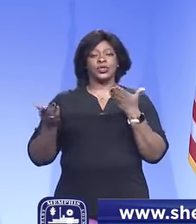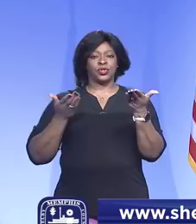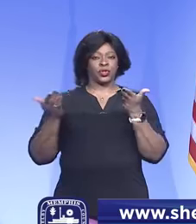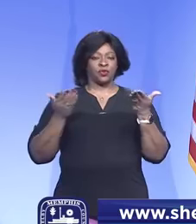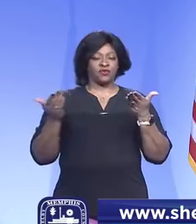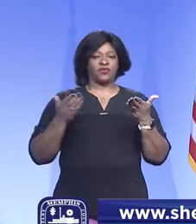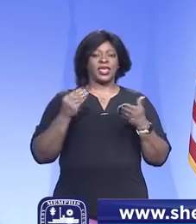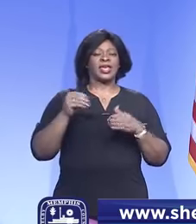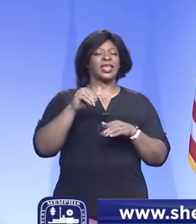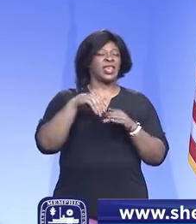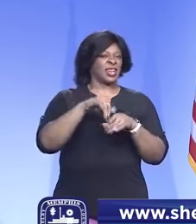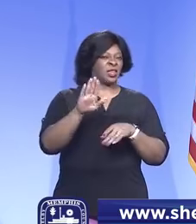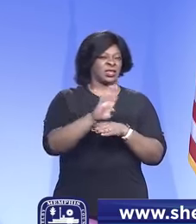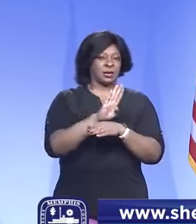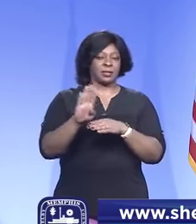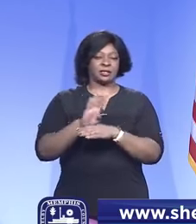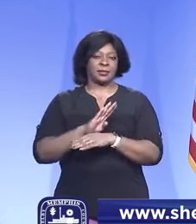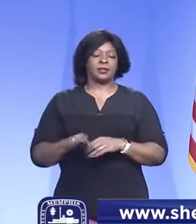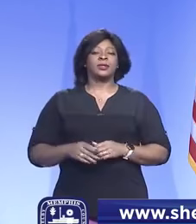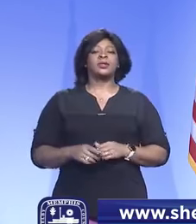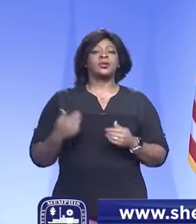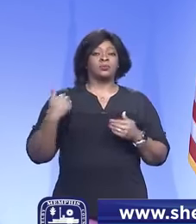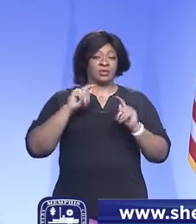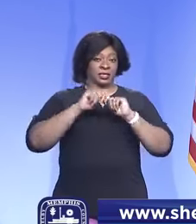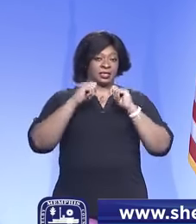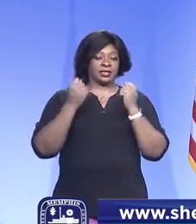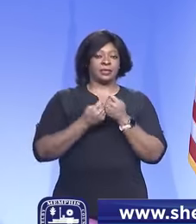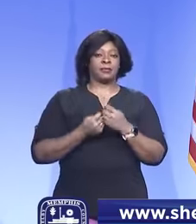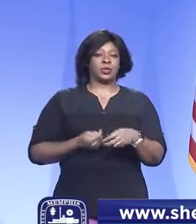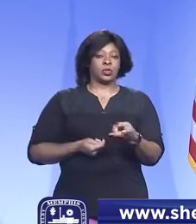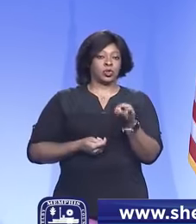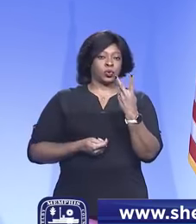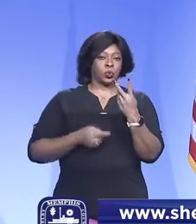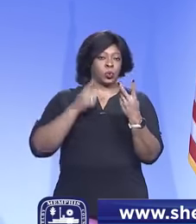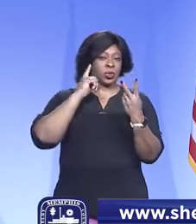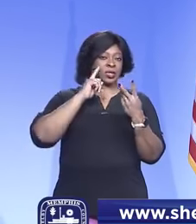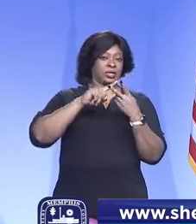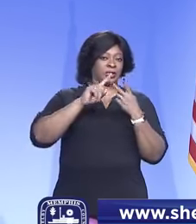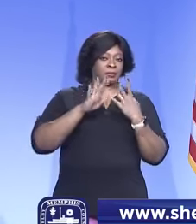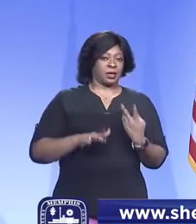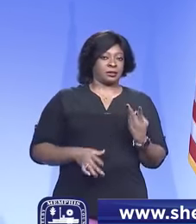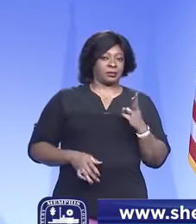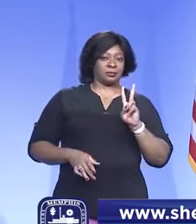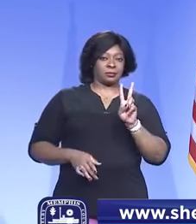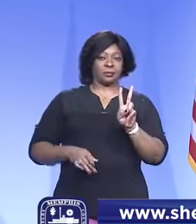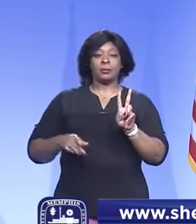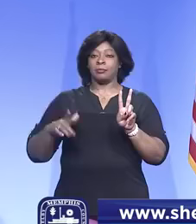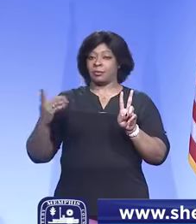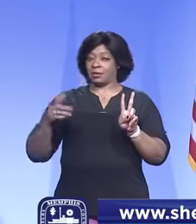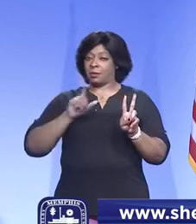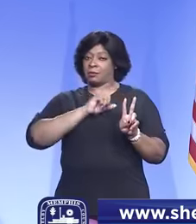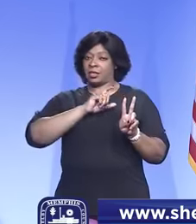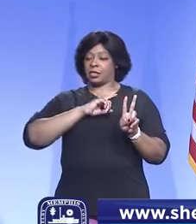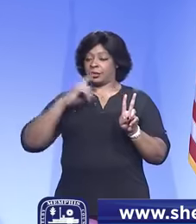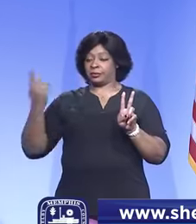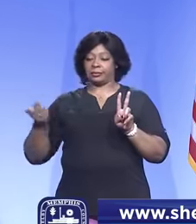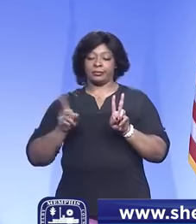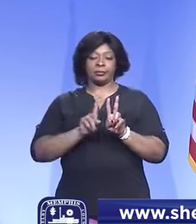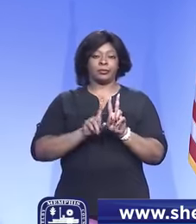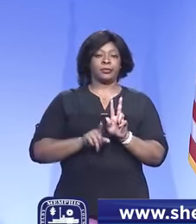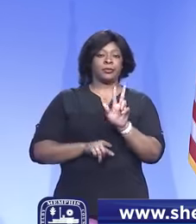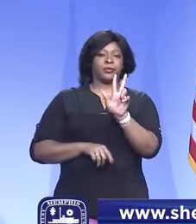and establishments. So we have teams of 2 inspectors who will go out along with law